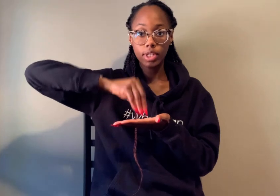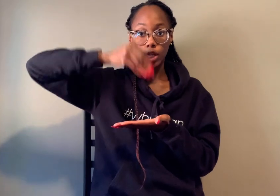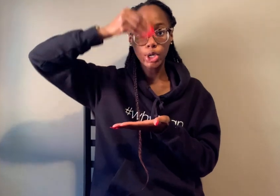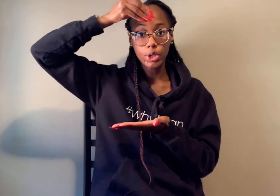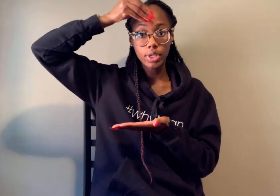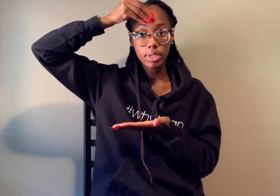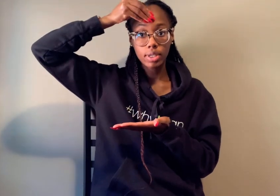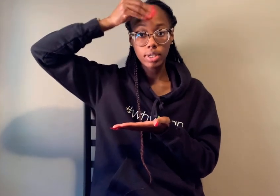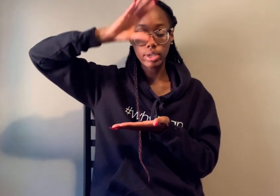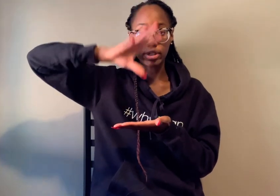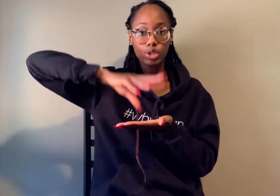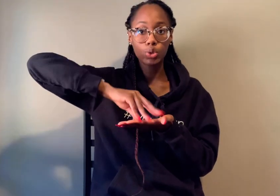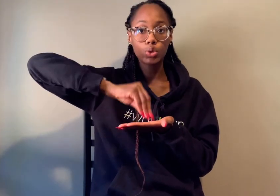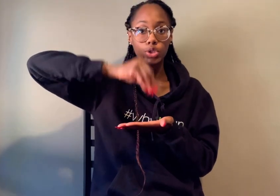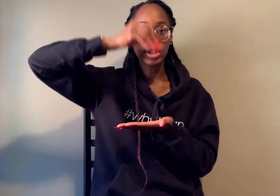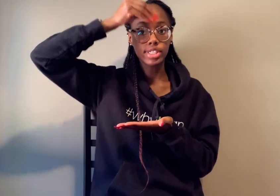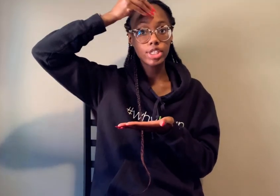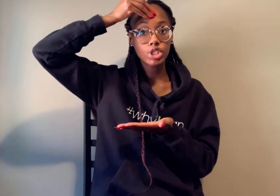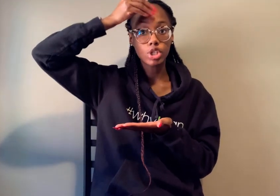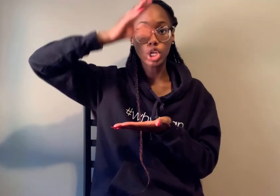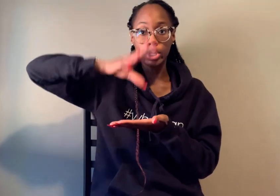Learn. You're in school, you're a teacher, learn.